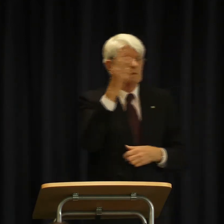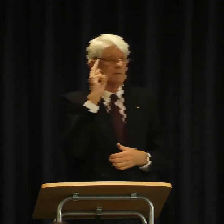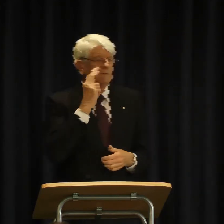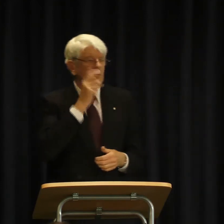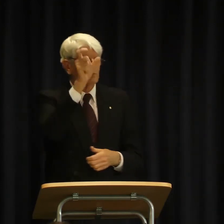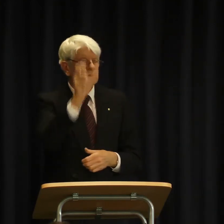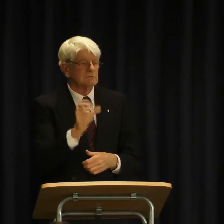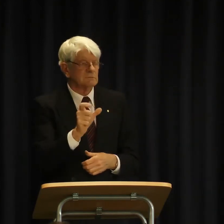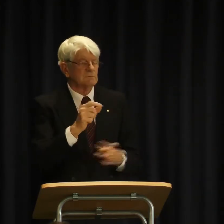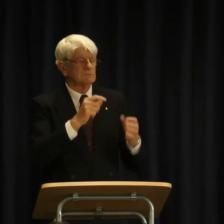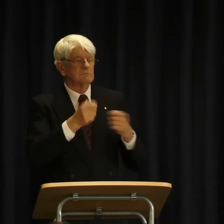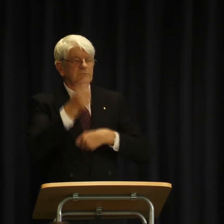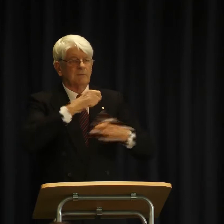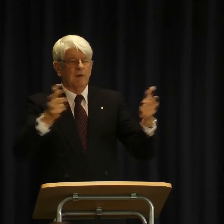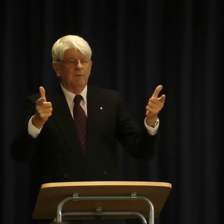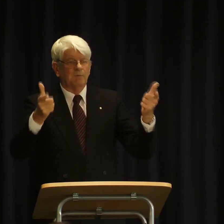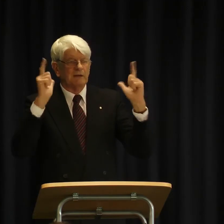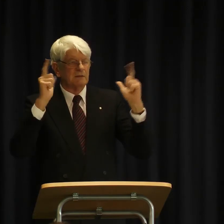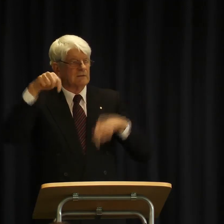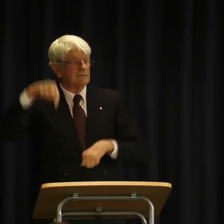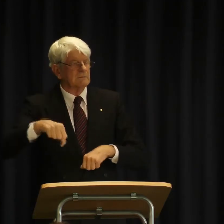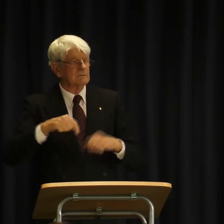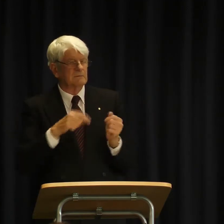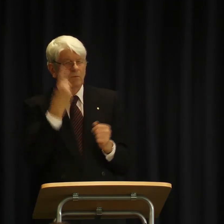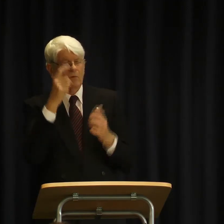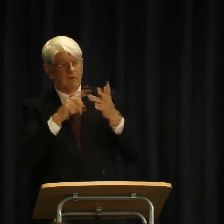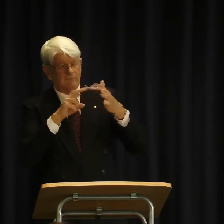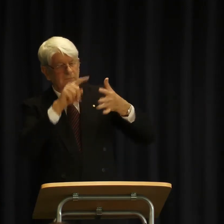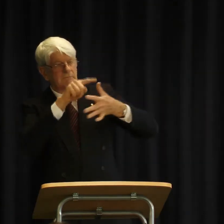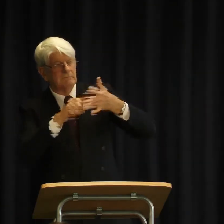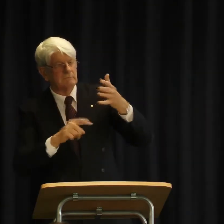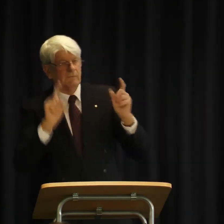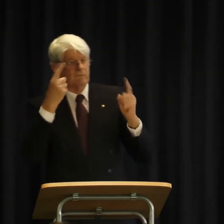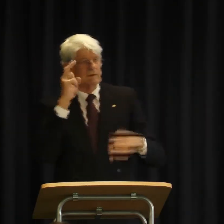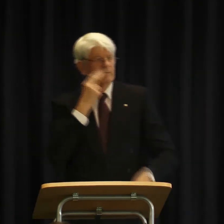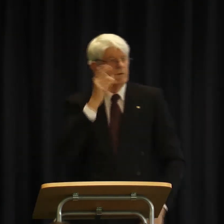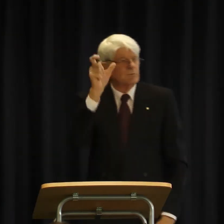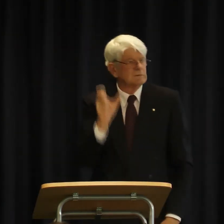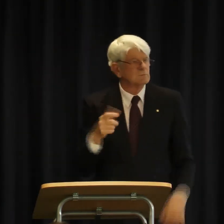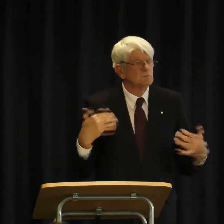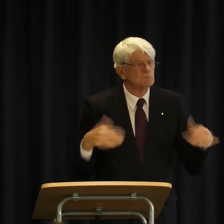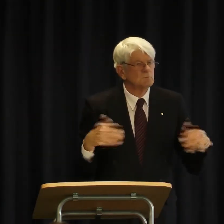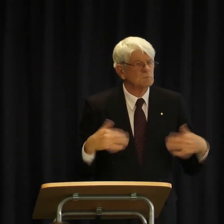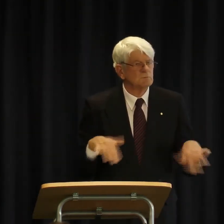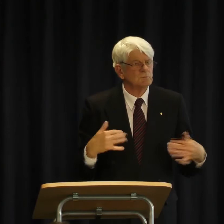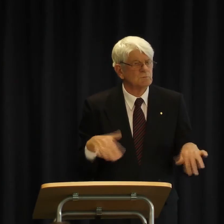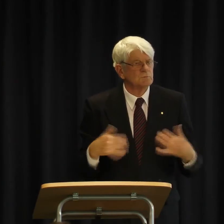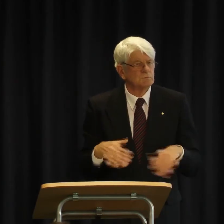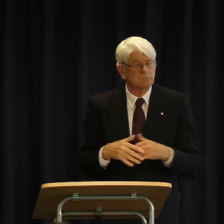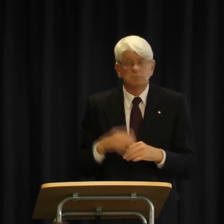That's right. John was also the first person to become a manager in his own right here at VicDeaf. That's